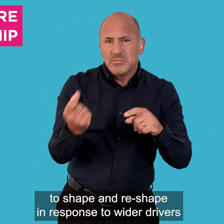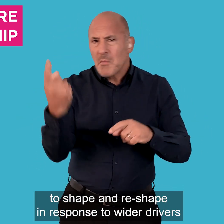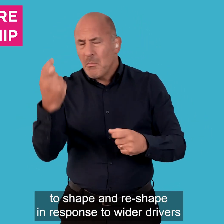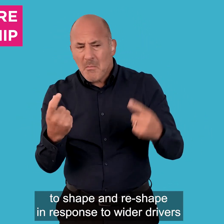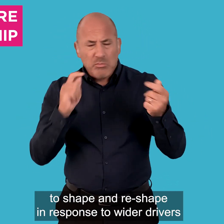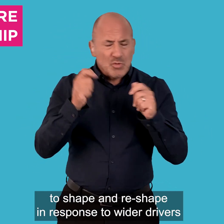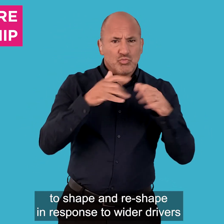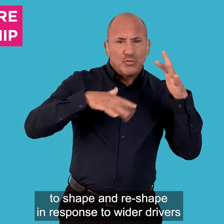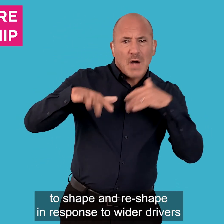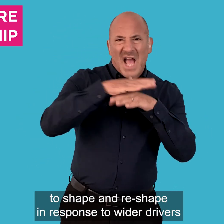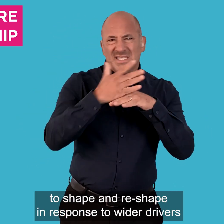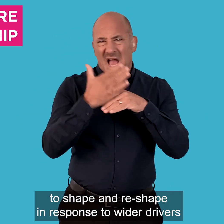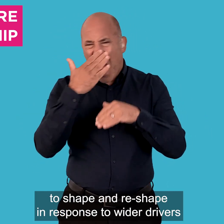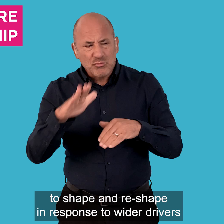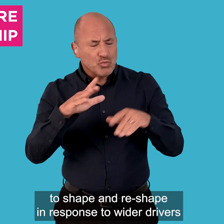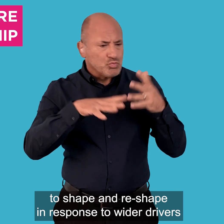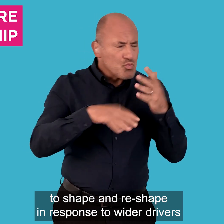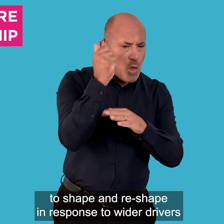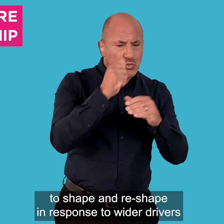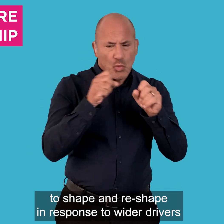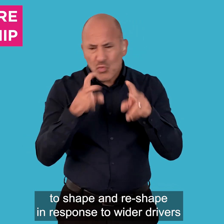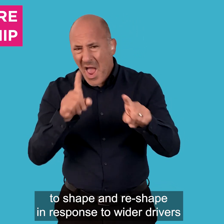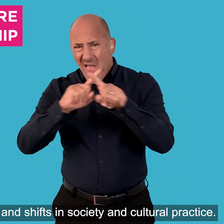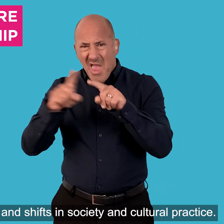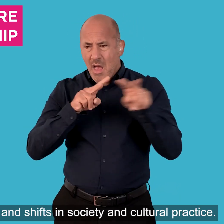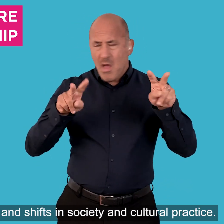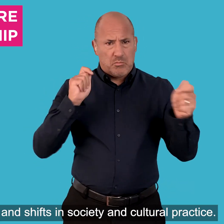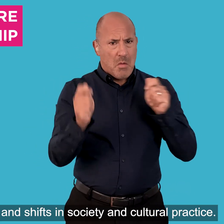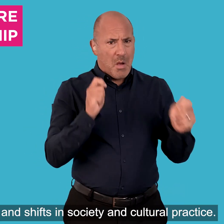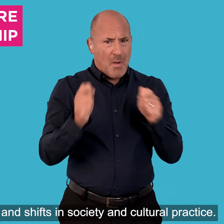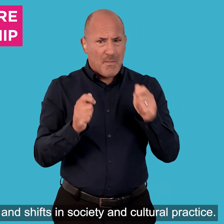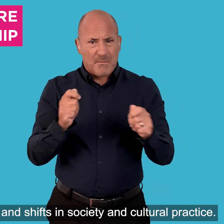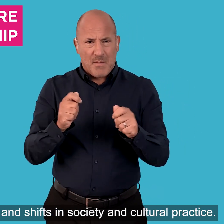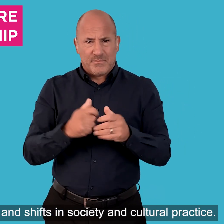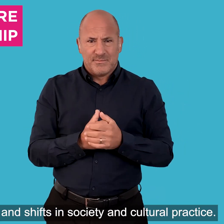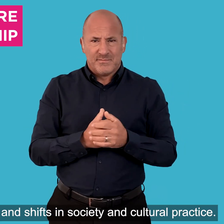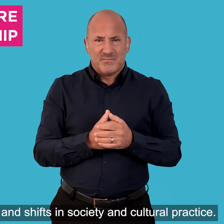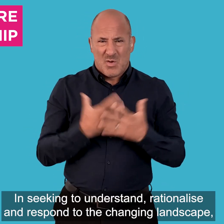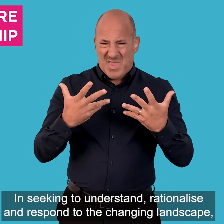in response to wider drivers and shifts in society and cultural